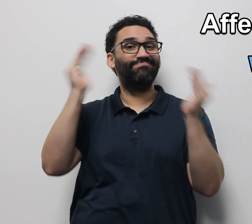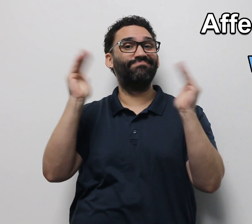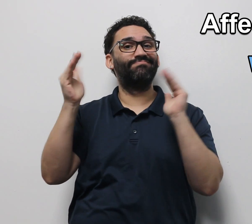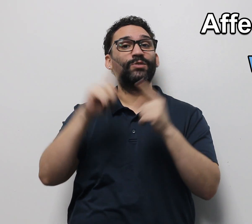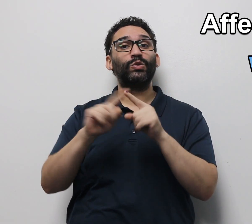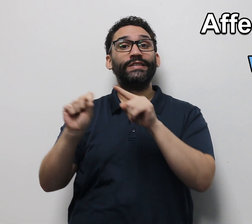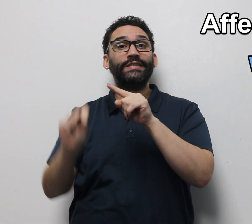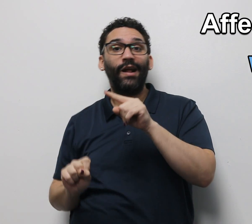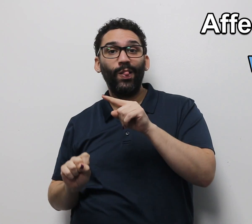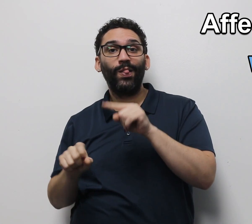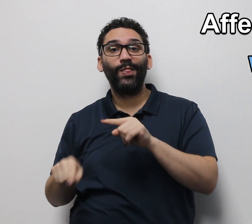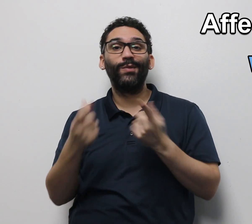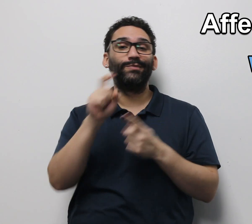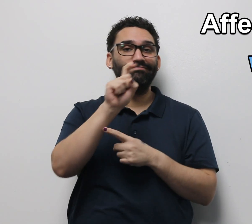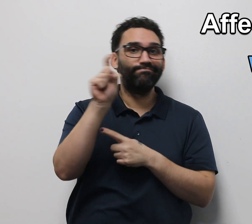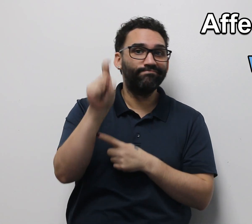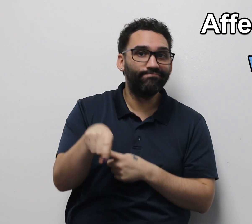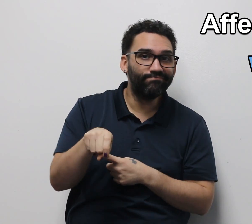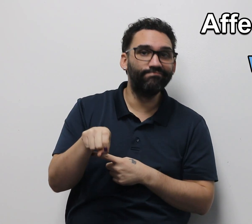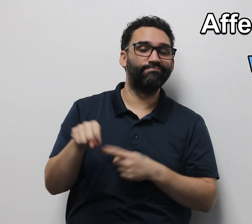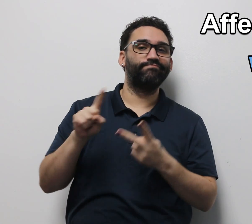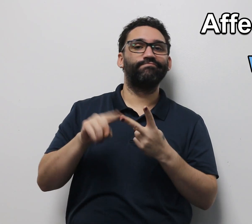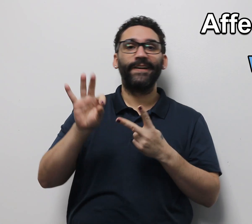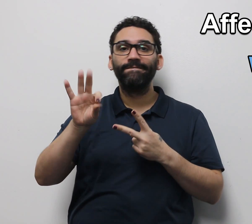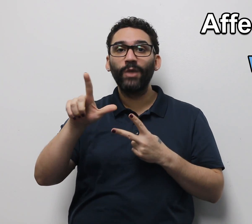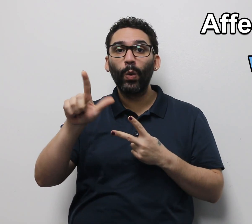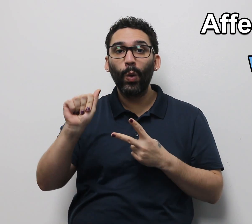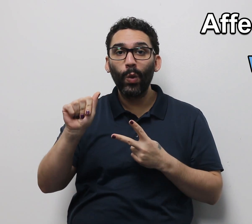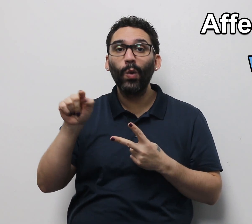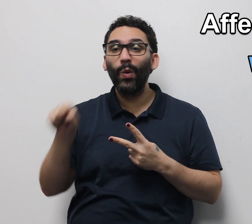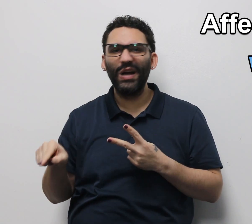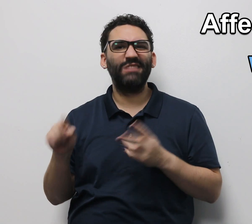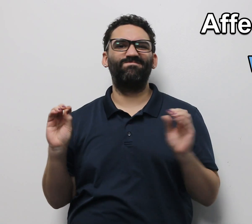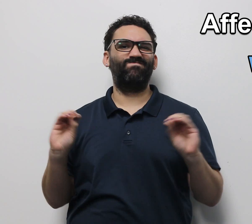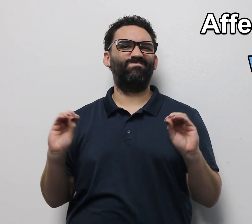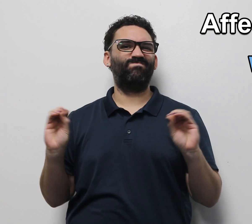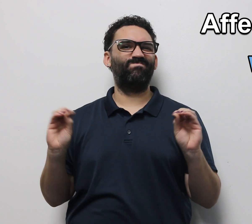for example, may be less impacted due to there being more sunshine.